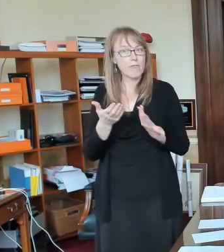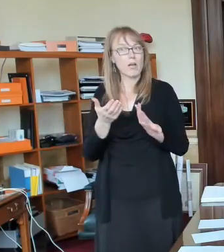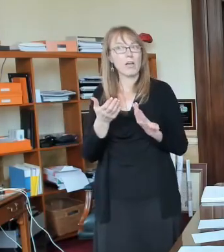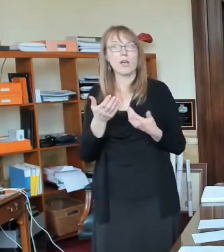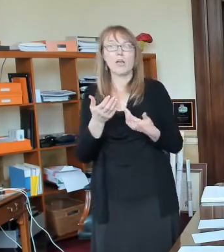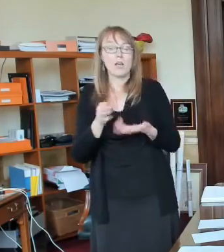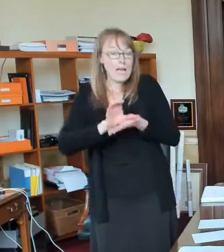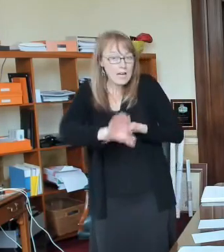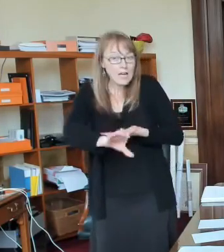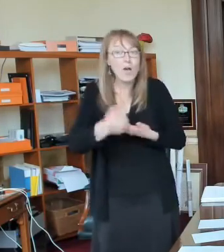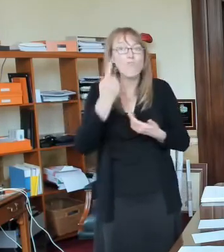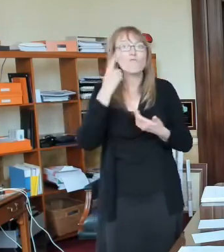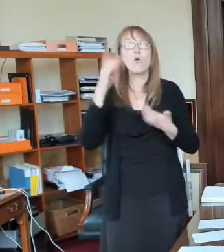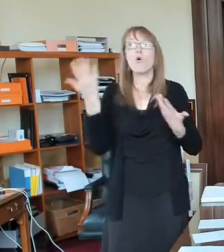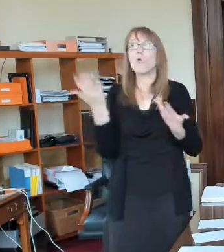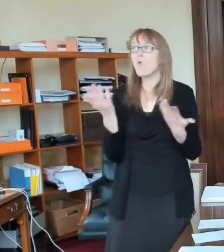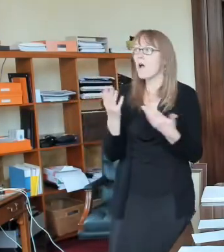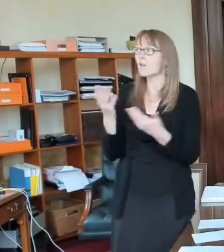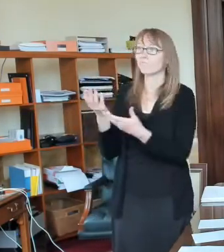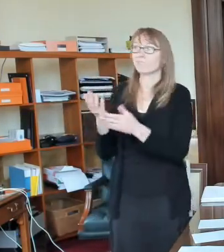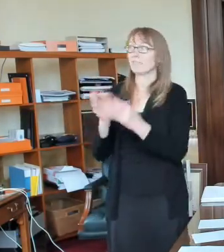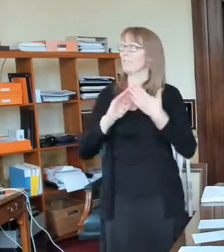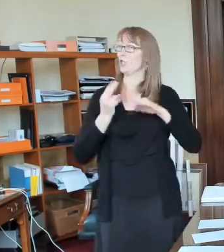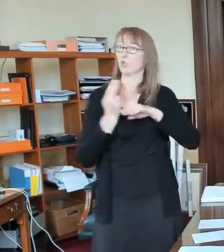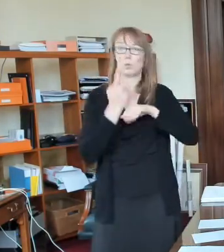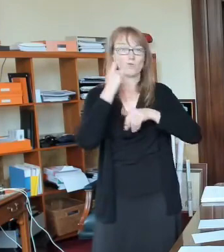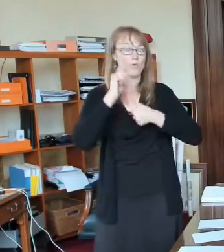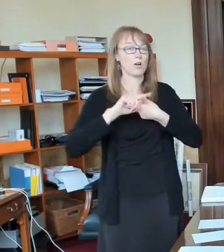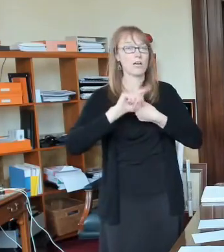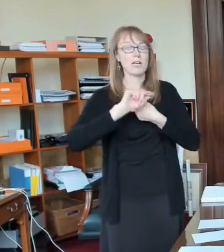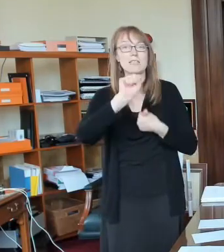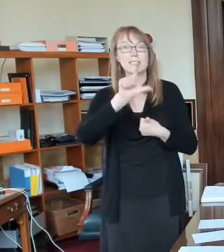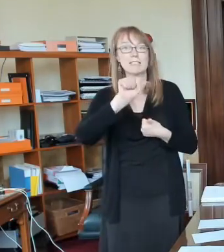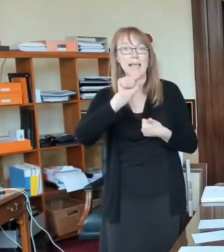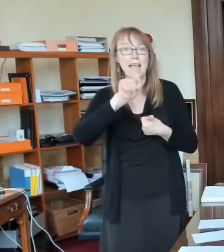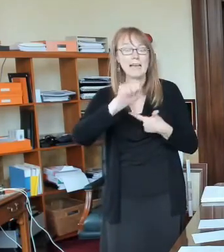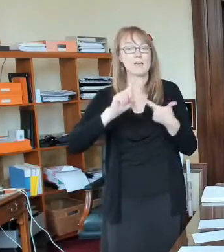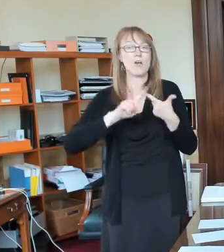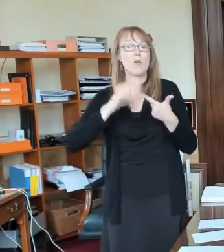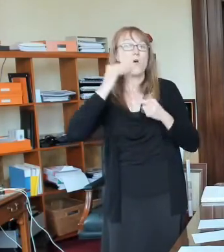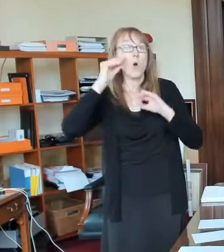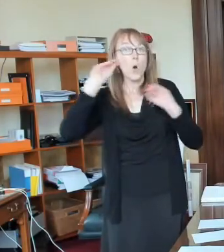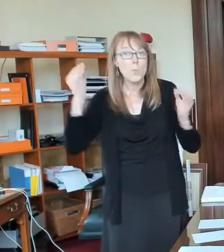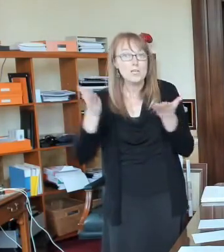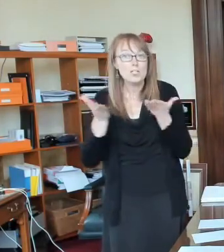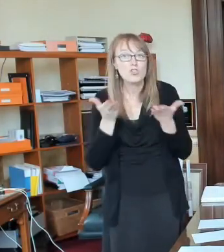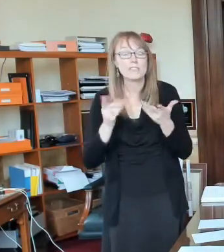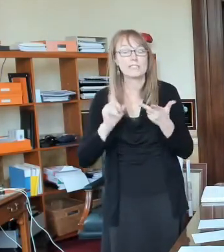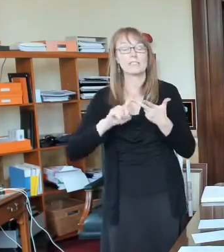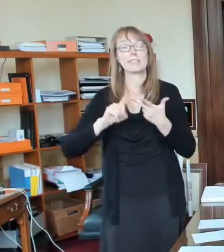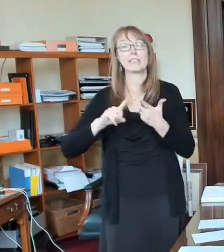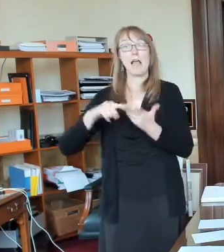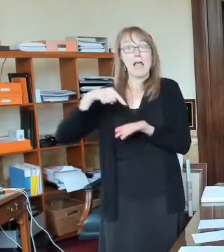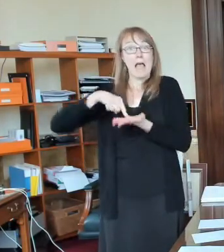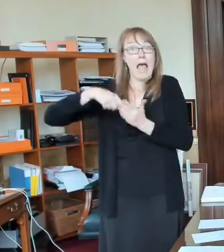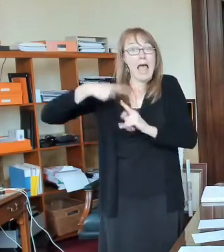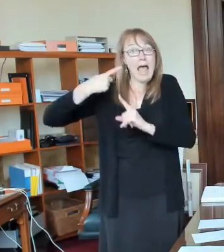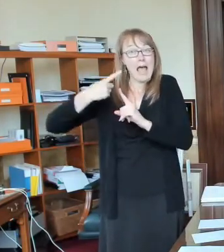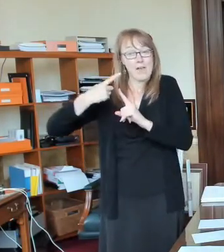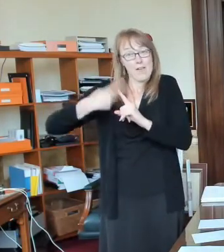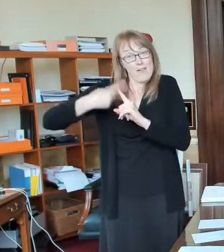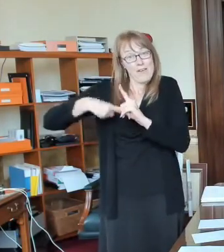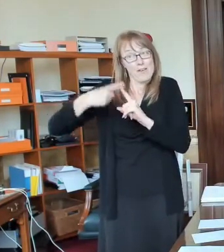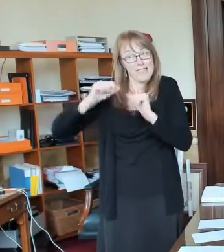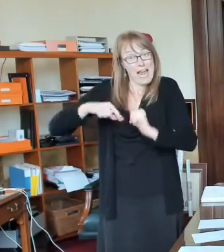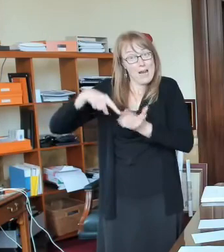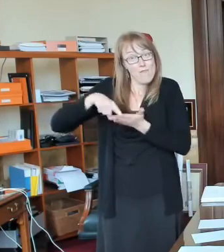us with homeless services, which help us with affordable housing, all those are federal dollars, and